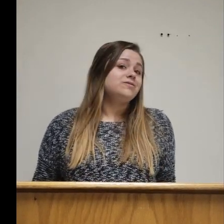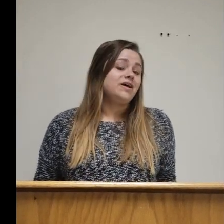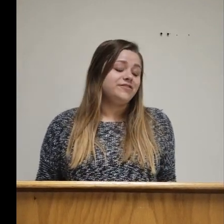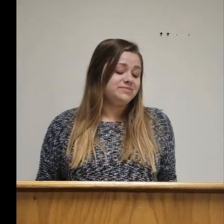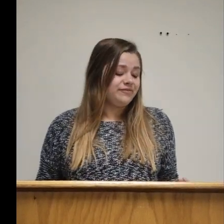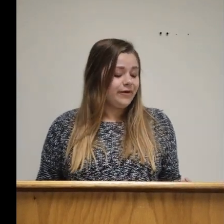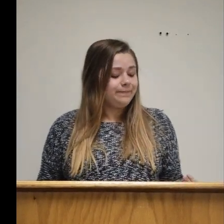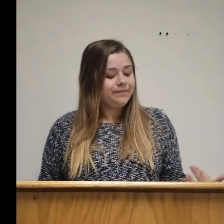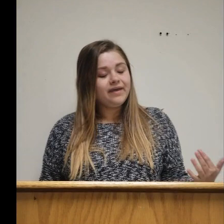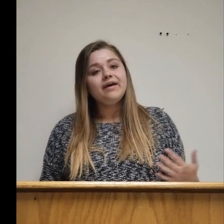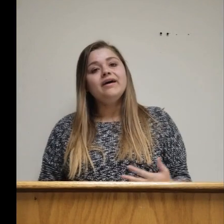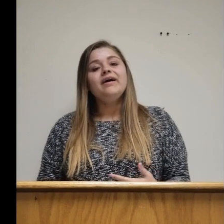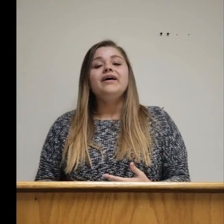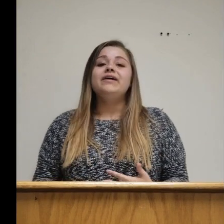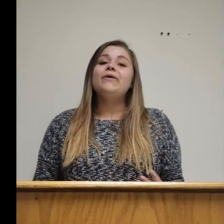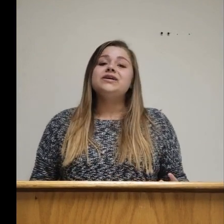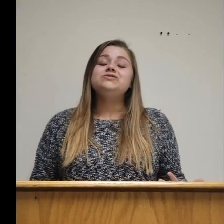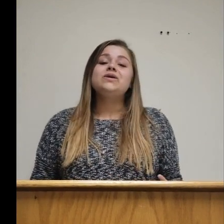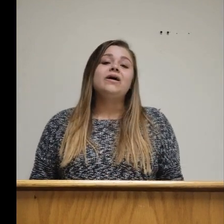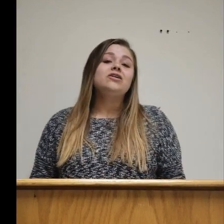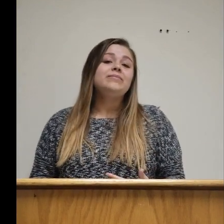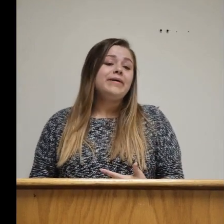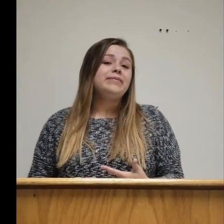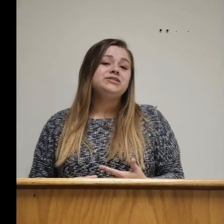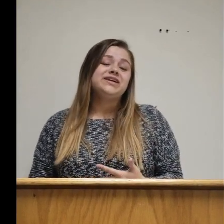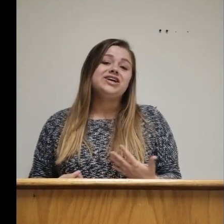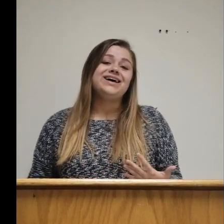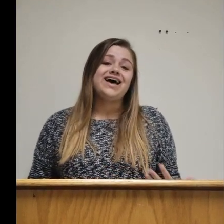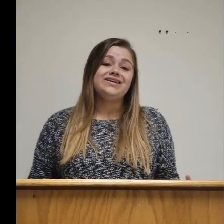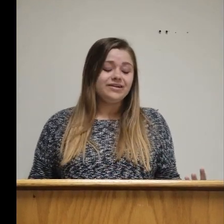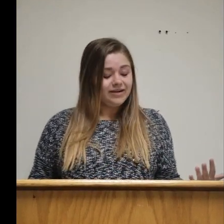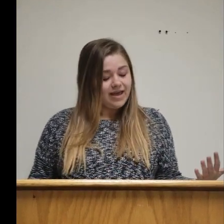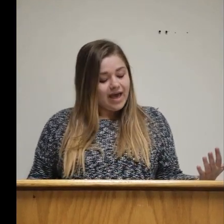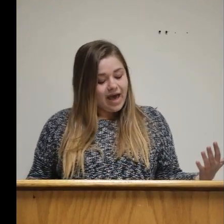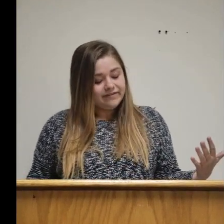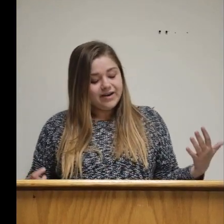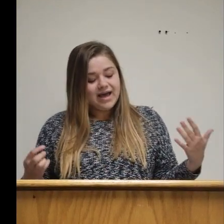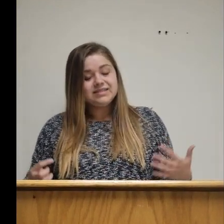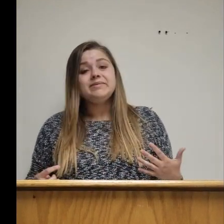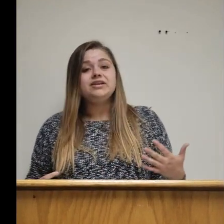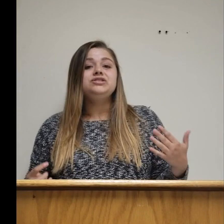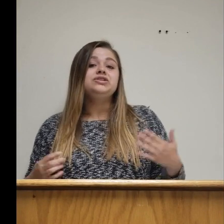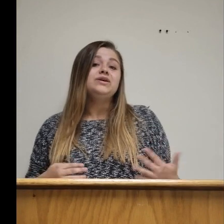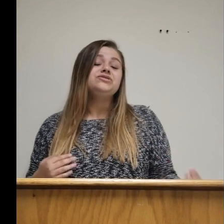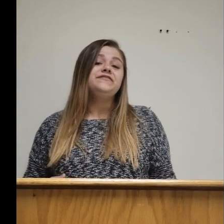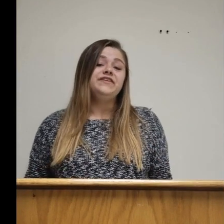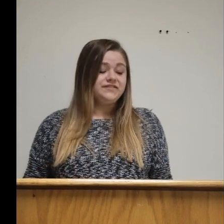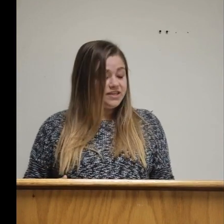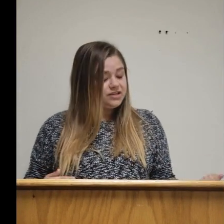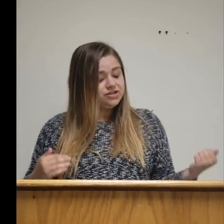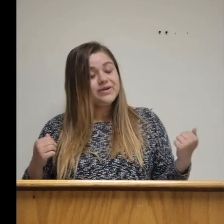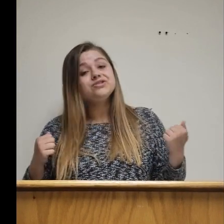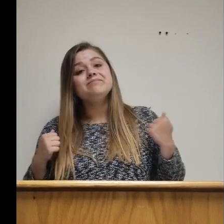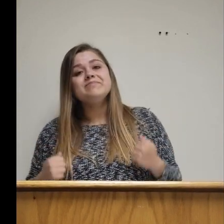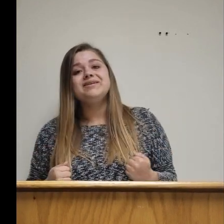or doctor's office before. According to an article published by Chad Ettinger, out of an estimated